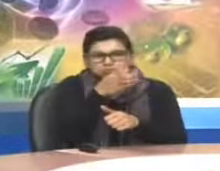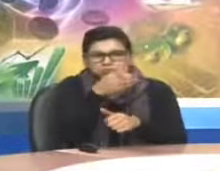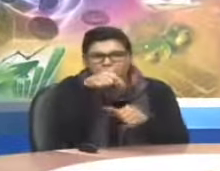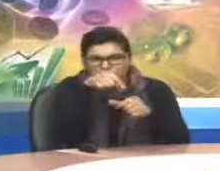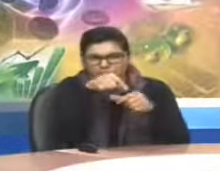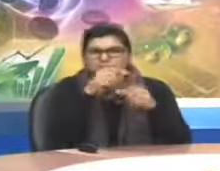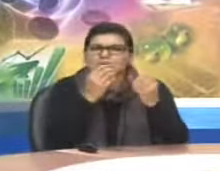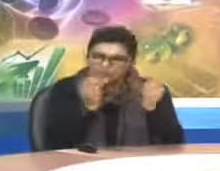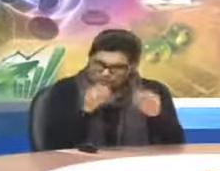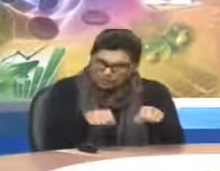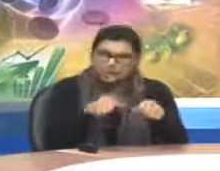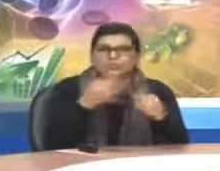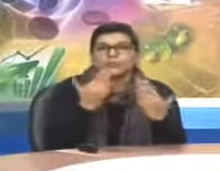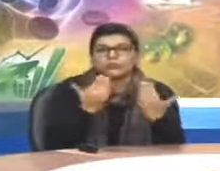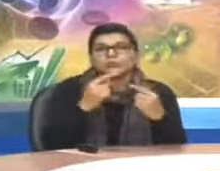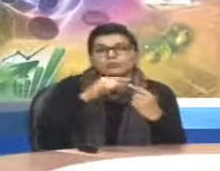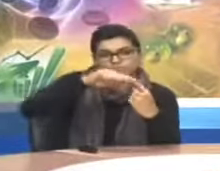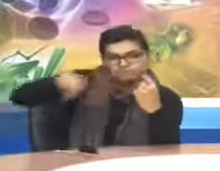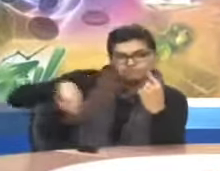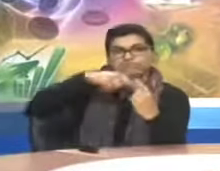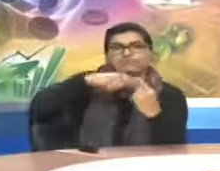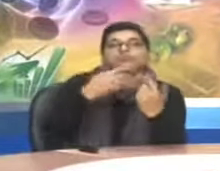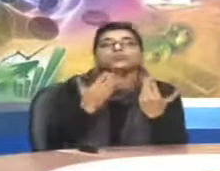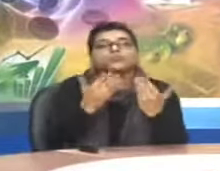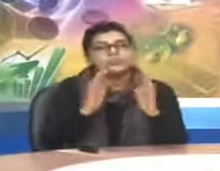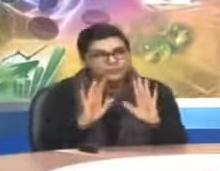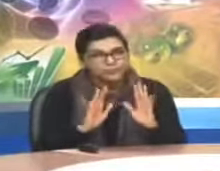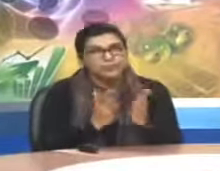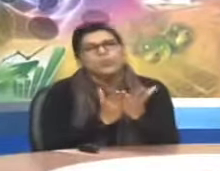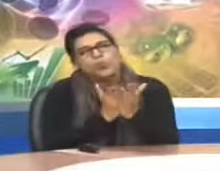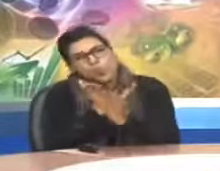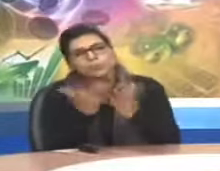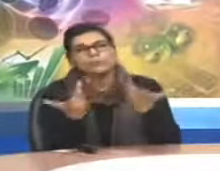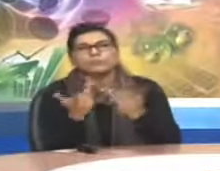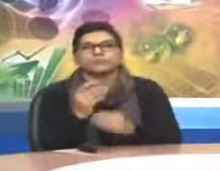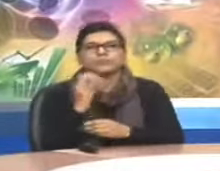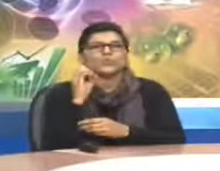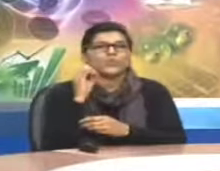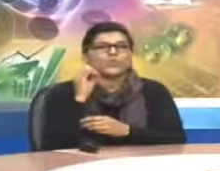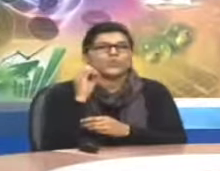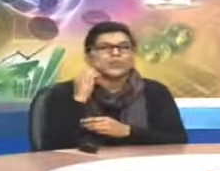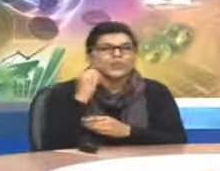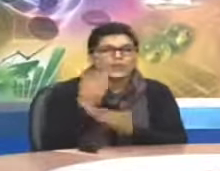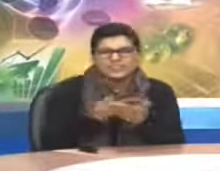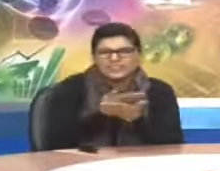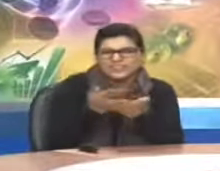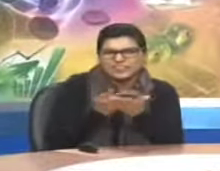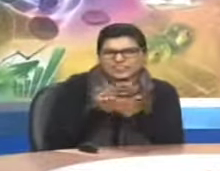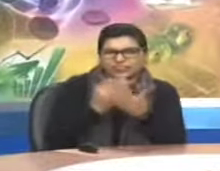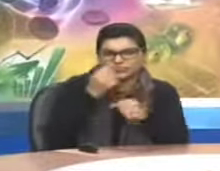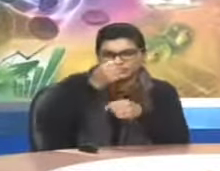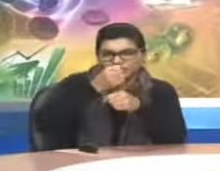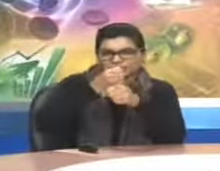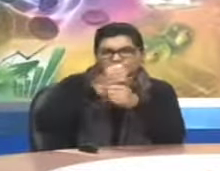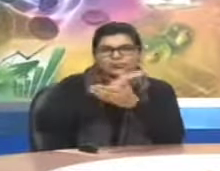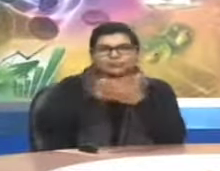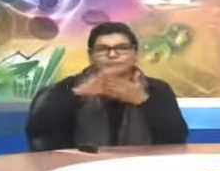Cans, you can see there are different kinds of can we use. They can also be recycled.